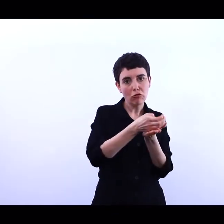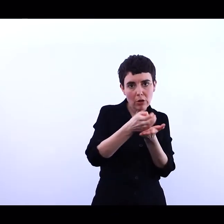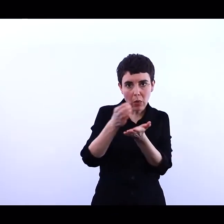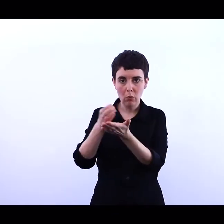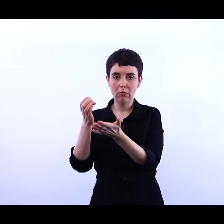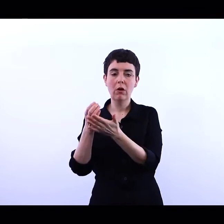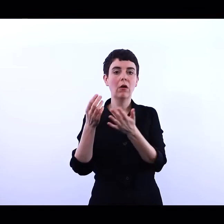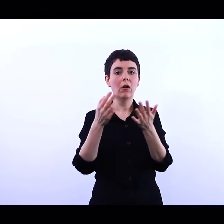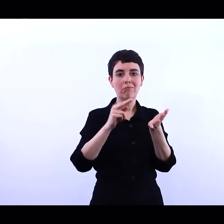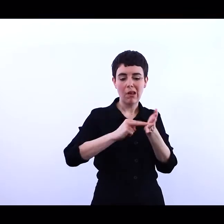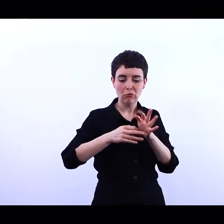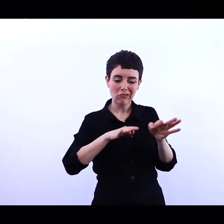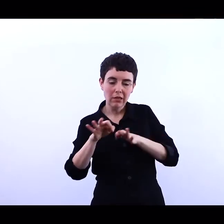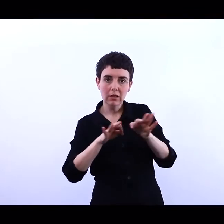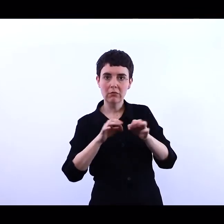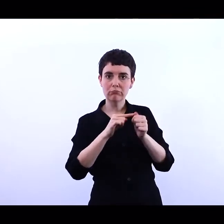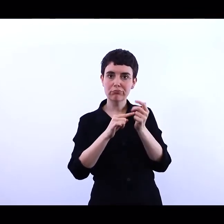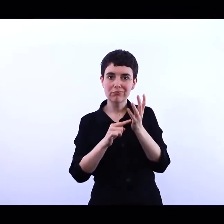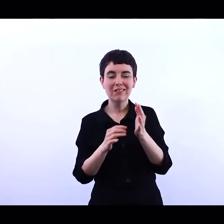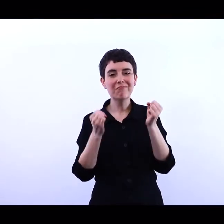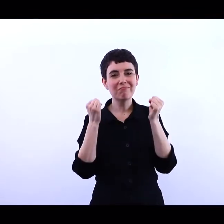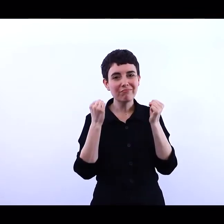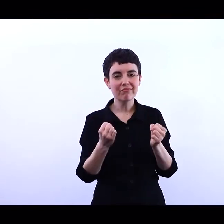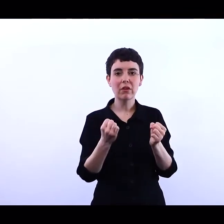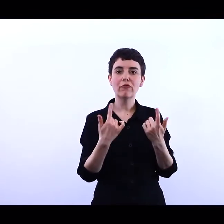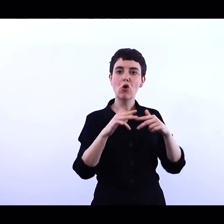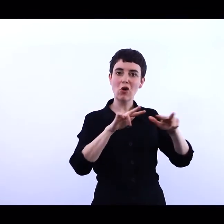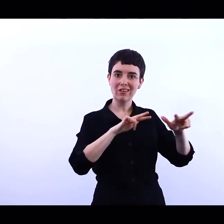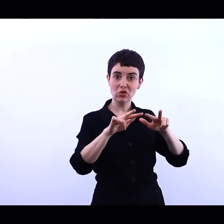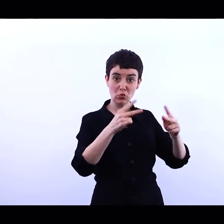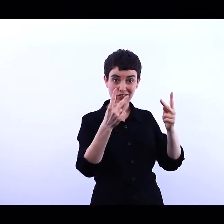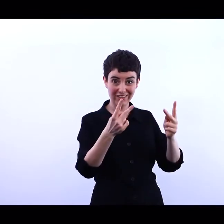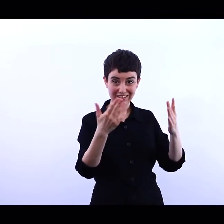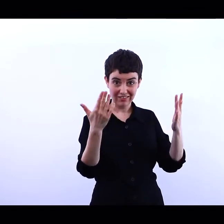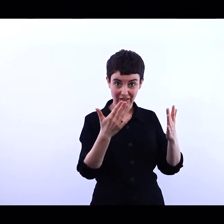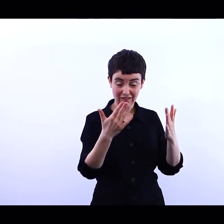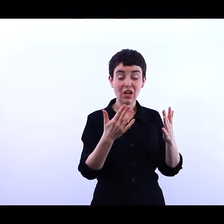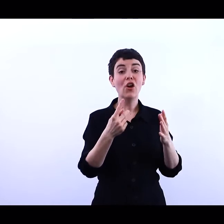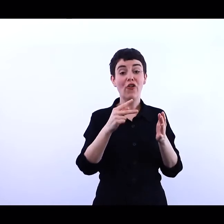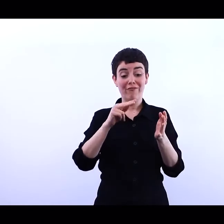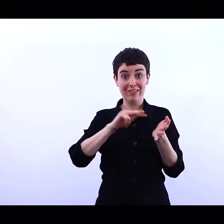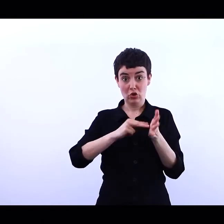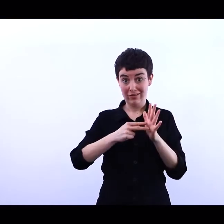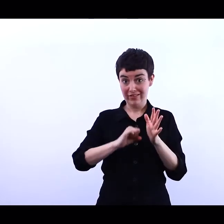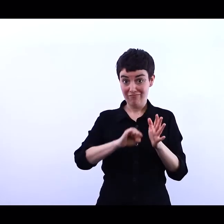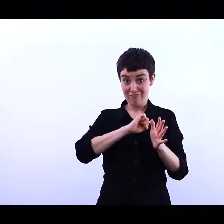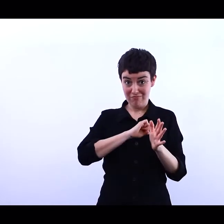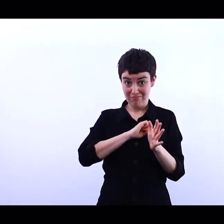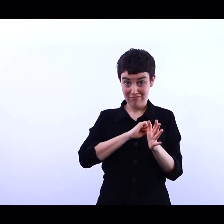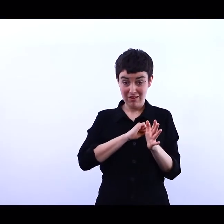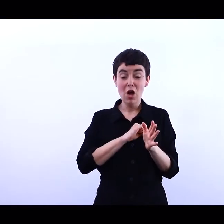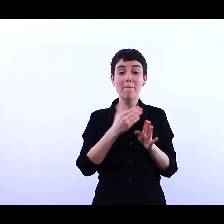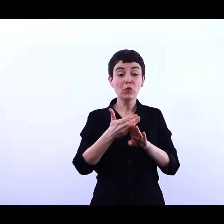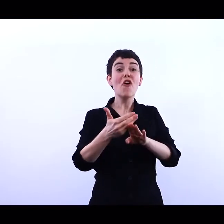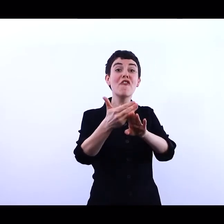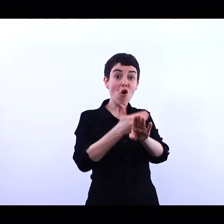nonprofits, one of the most significant indicators that an organization was going to be effective with technology was whether or not they could